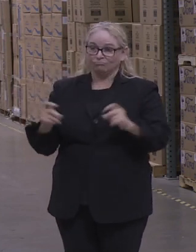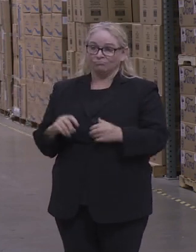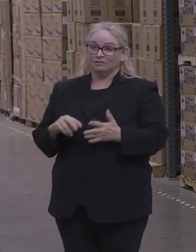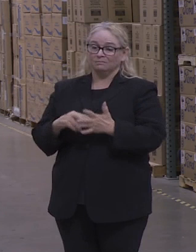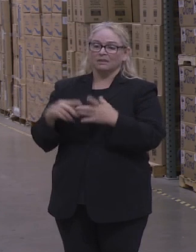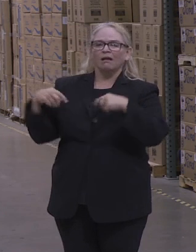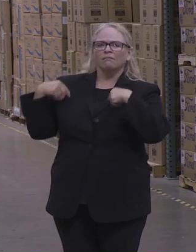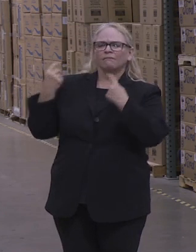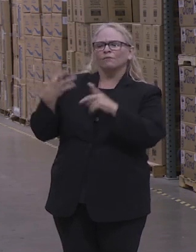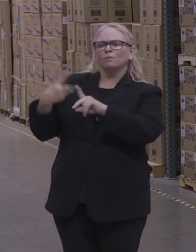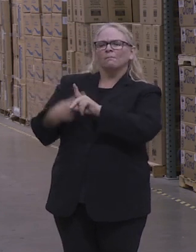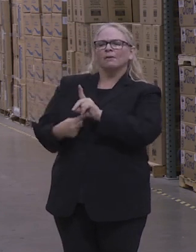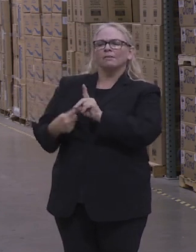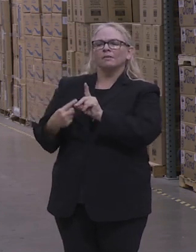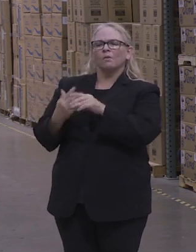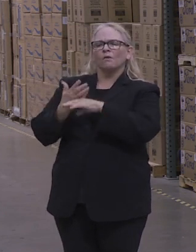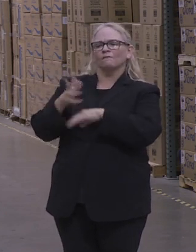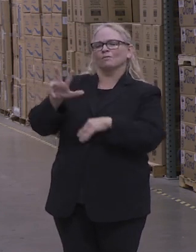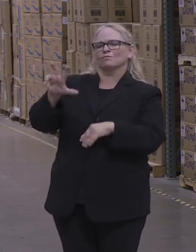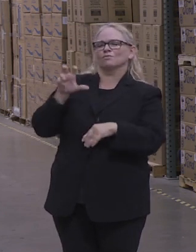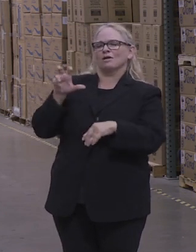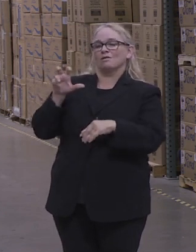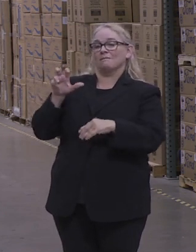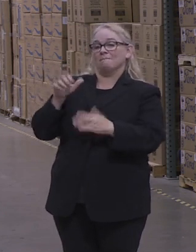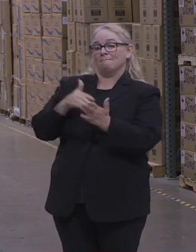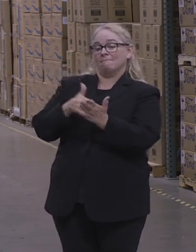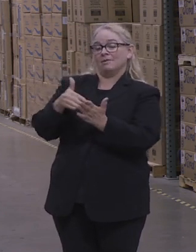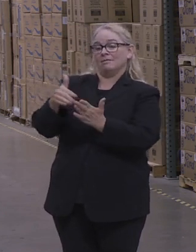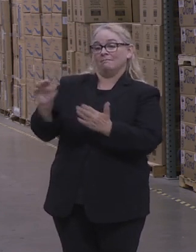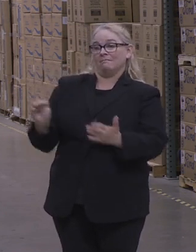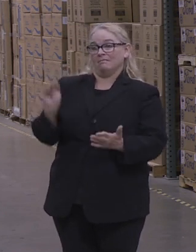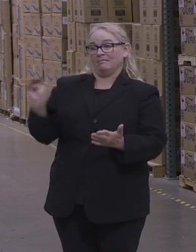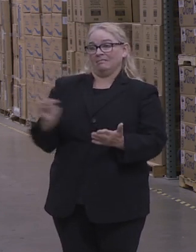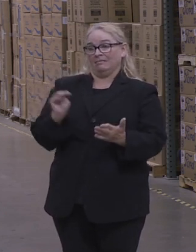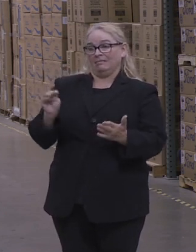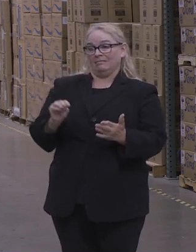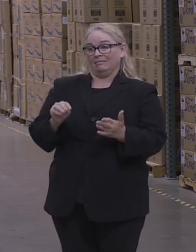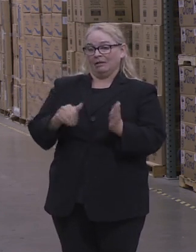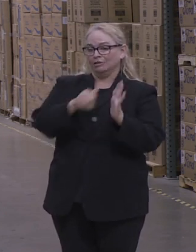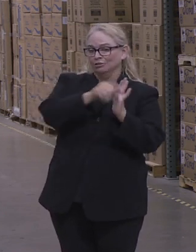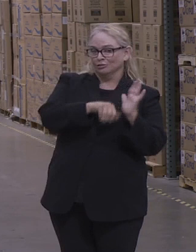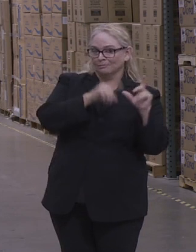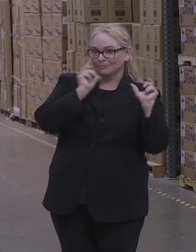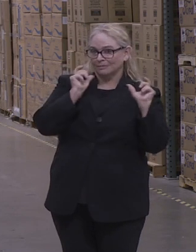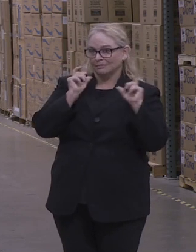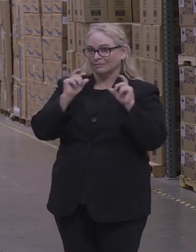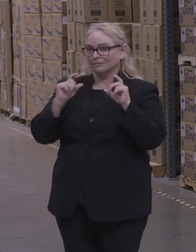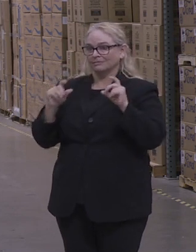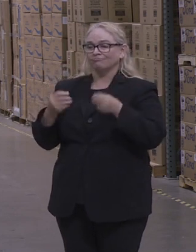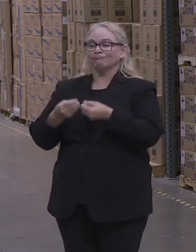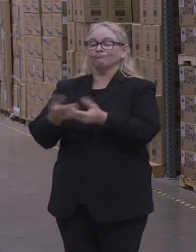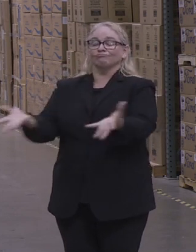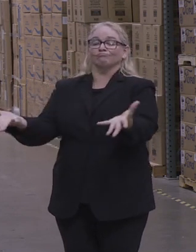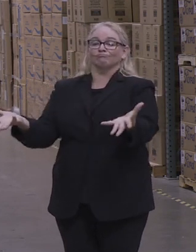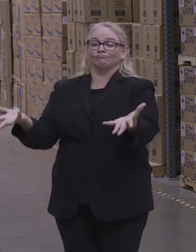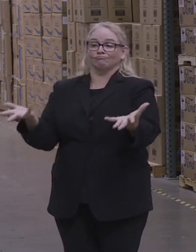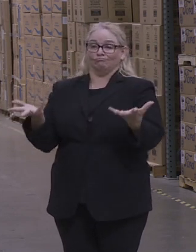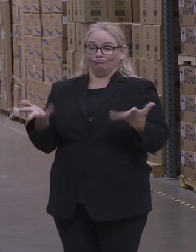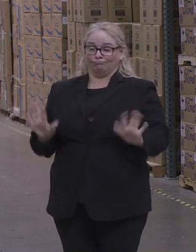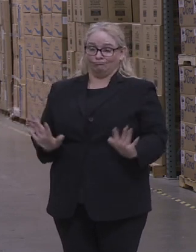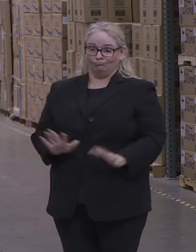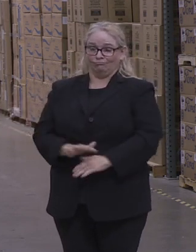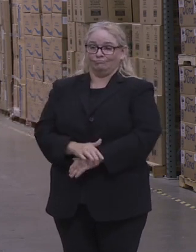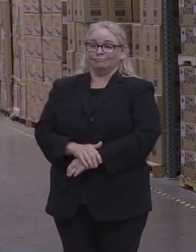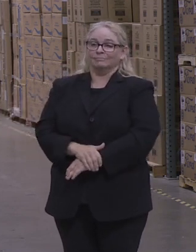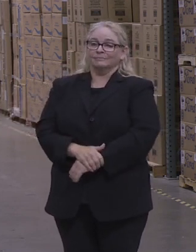months, close to 300 million procedure masks have been distributed, and again, just shy of